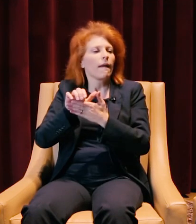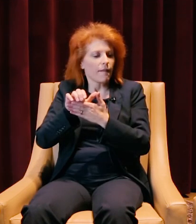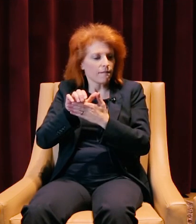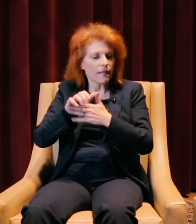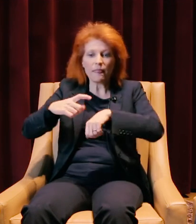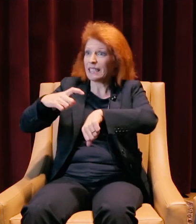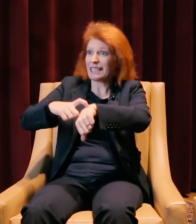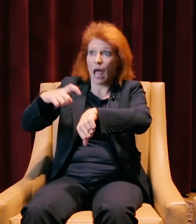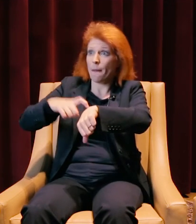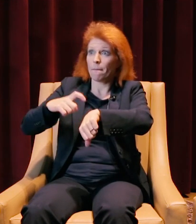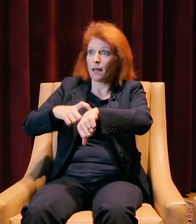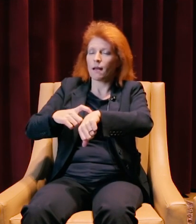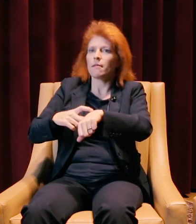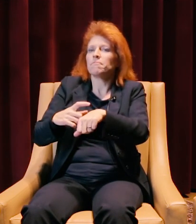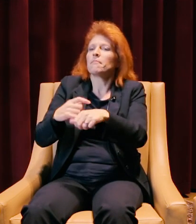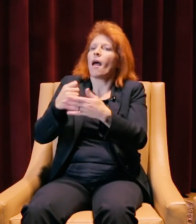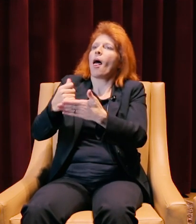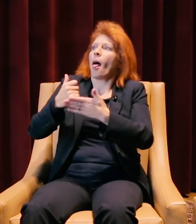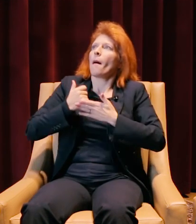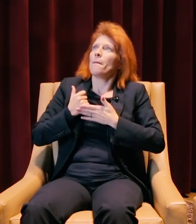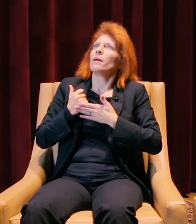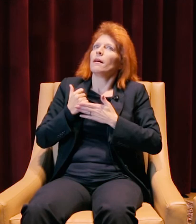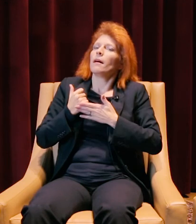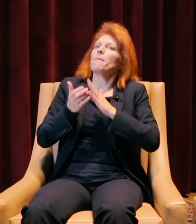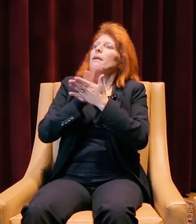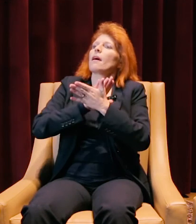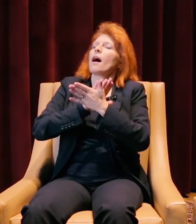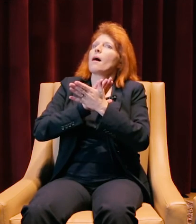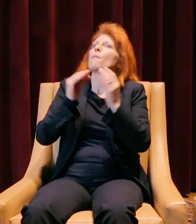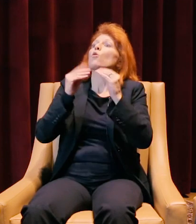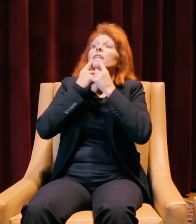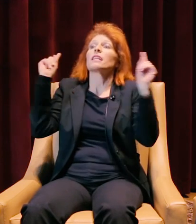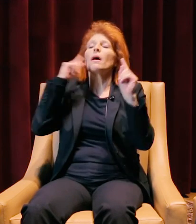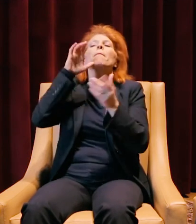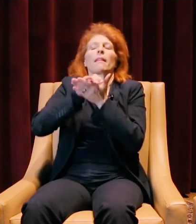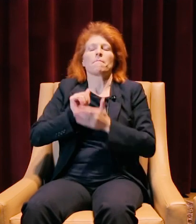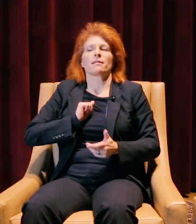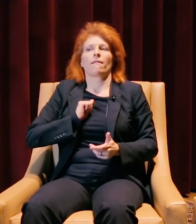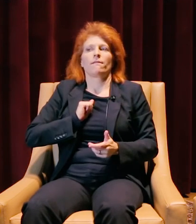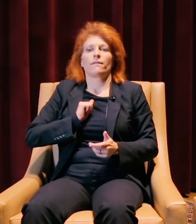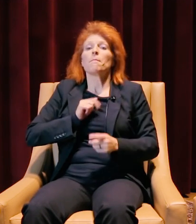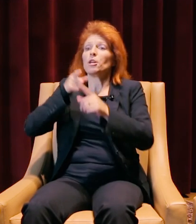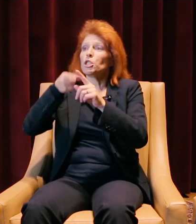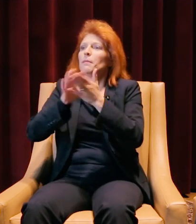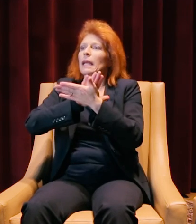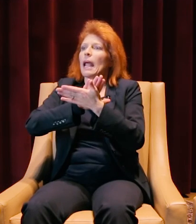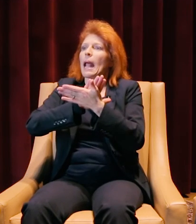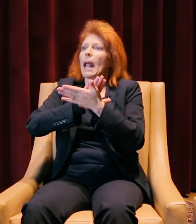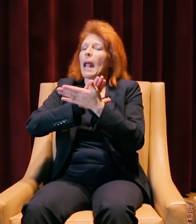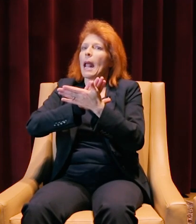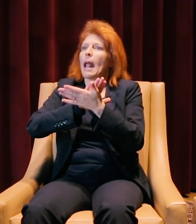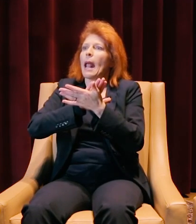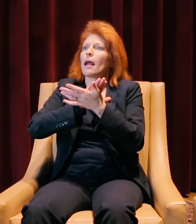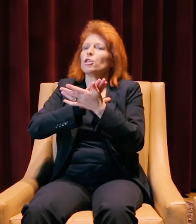the timing of that helped me to become more successful and believe in myself, where she became an enabler